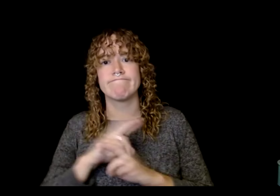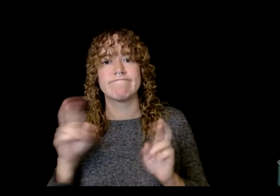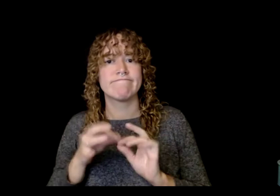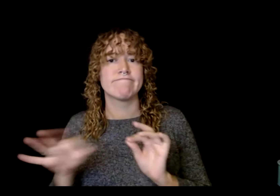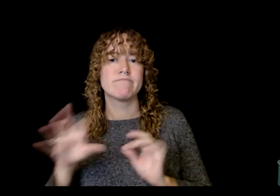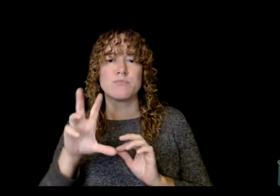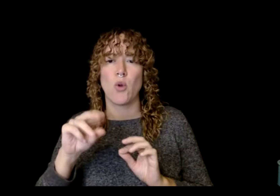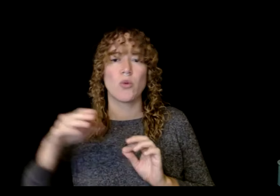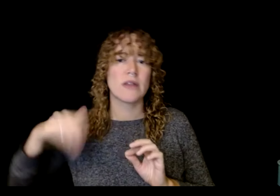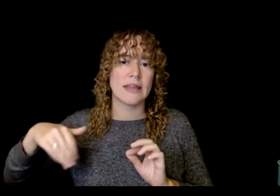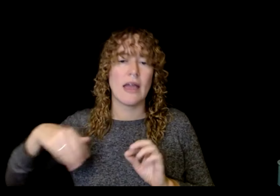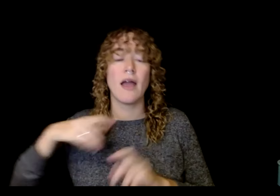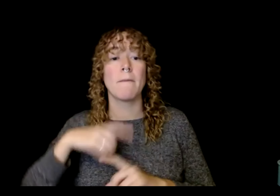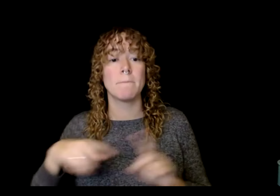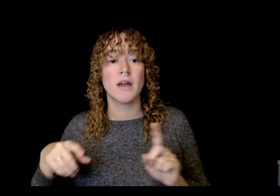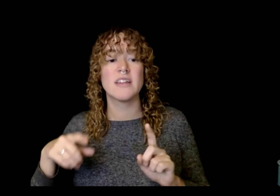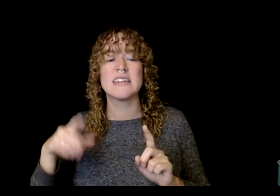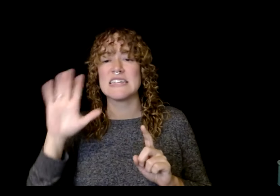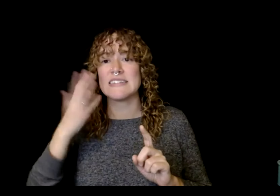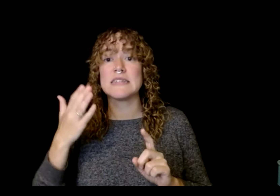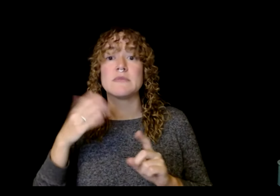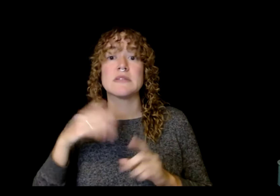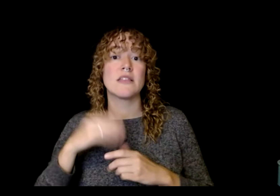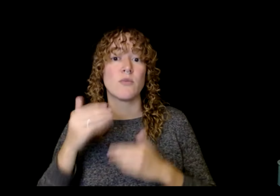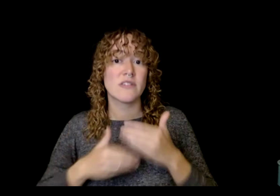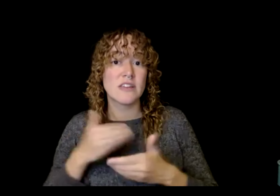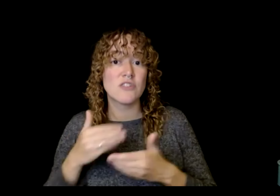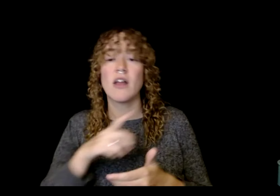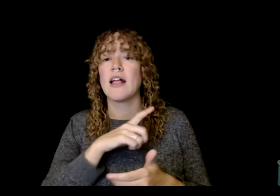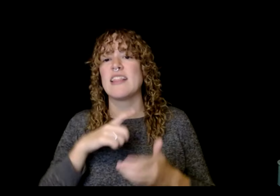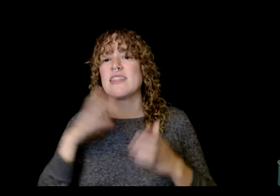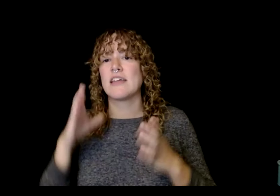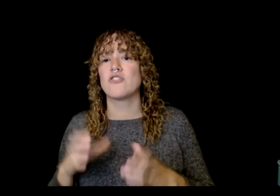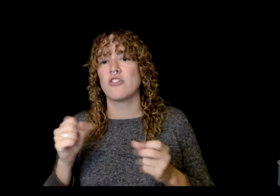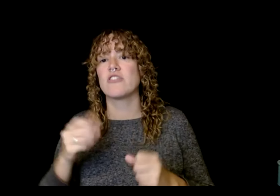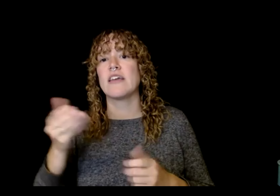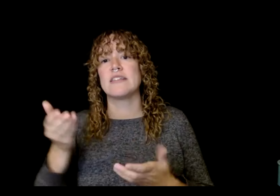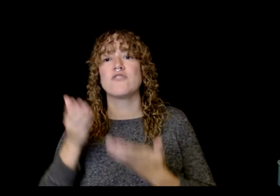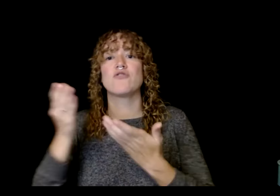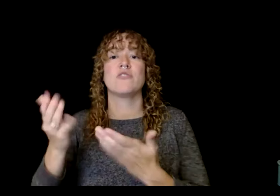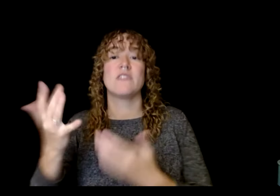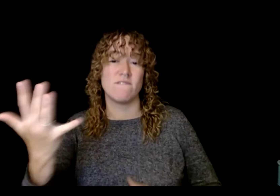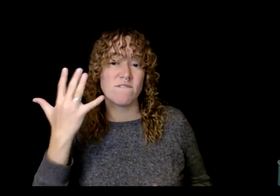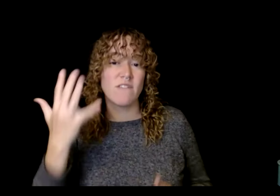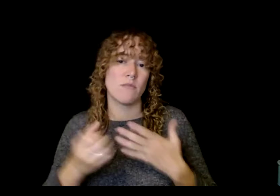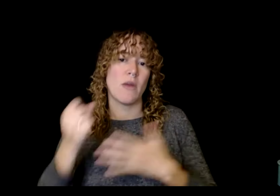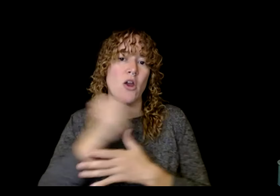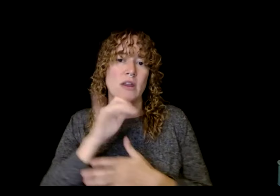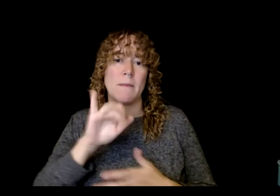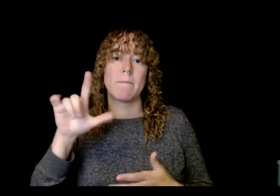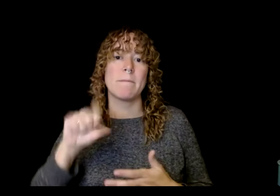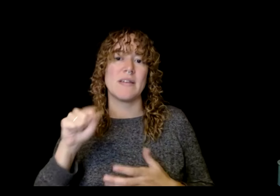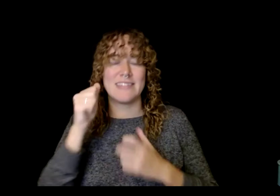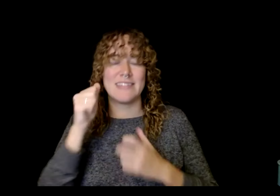procedurally, representatives are allowed, or legislators are allowed, to introduce 5 priority bills per session, which